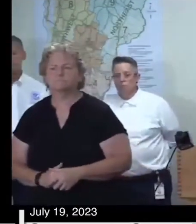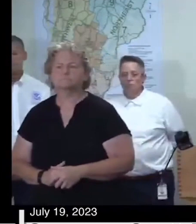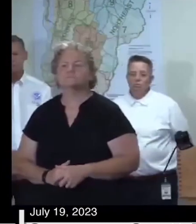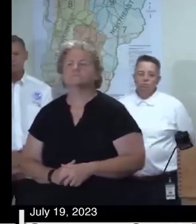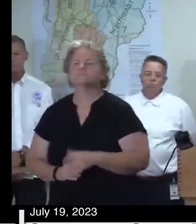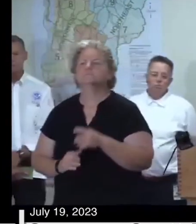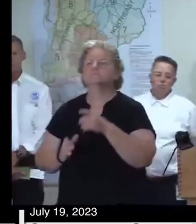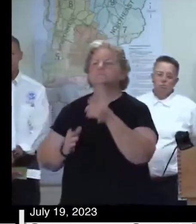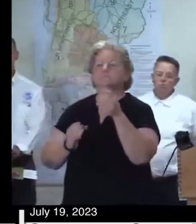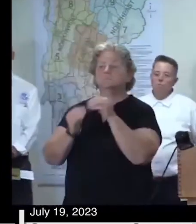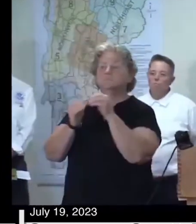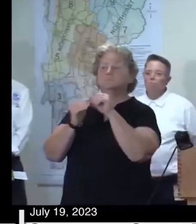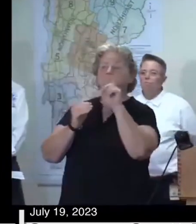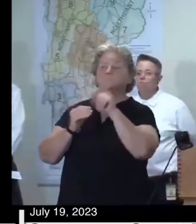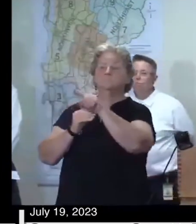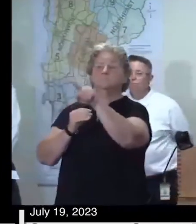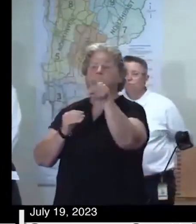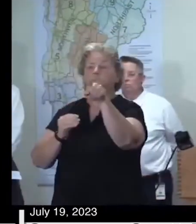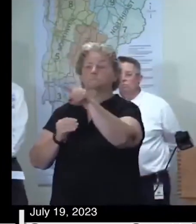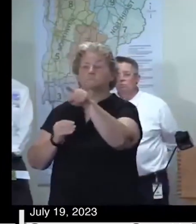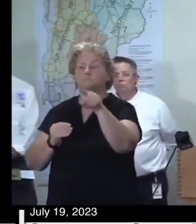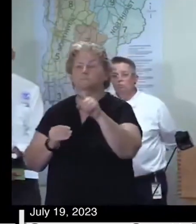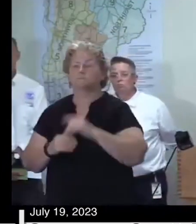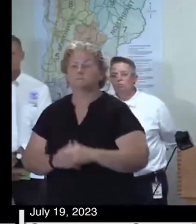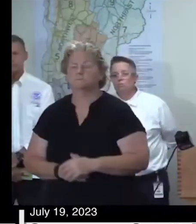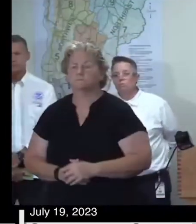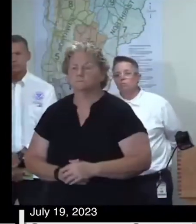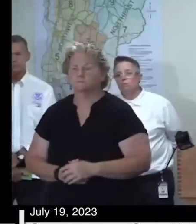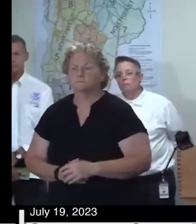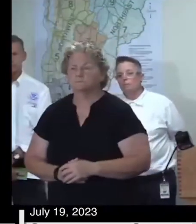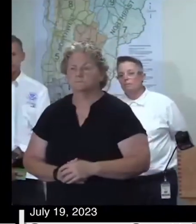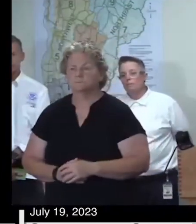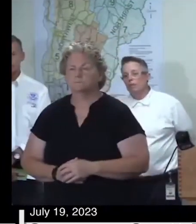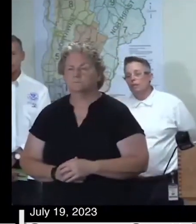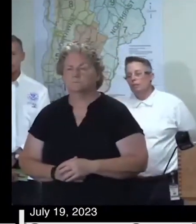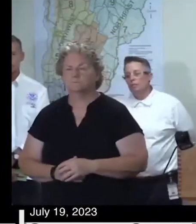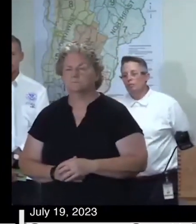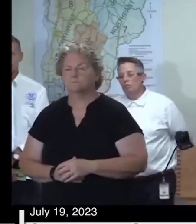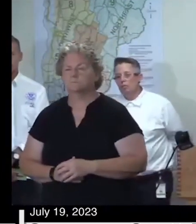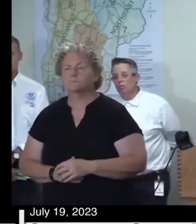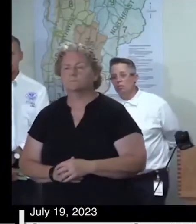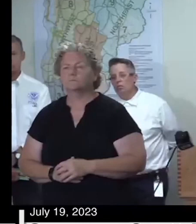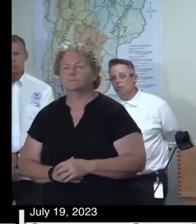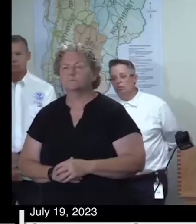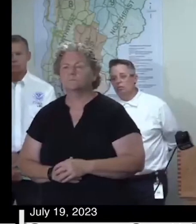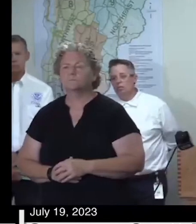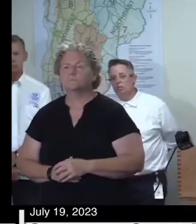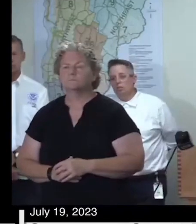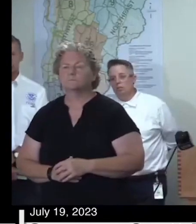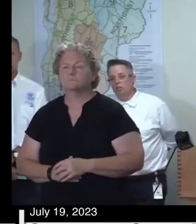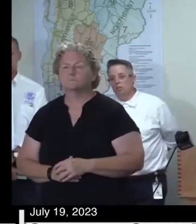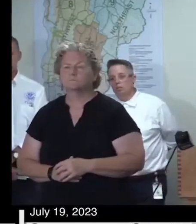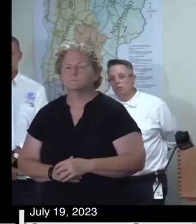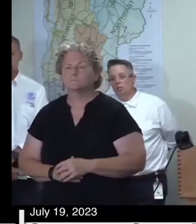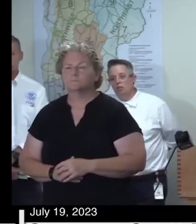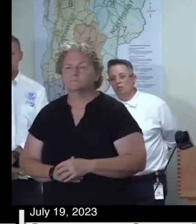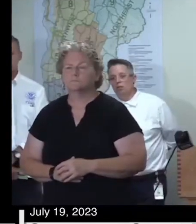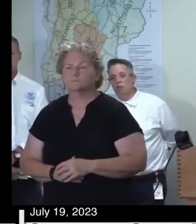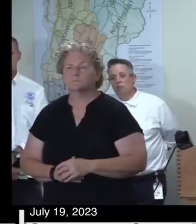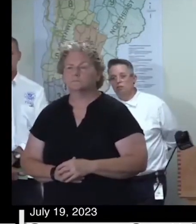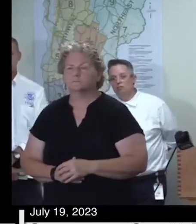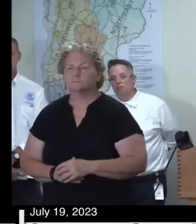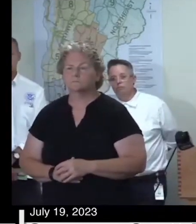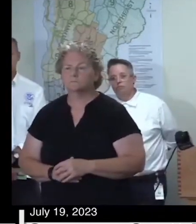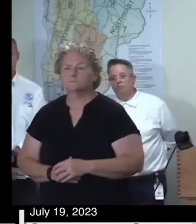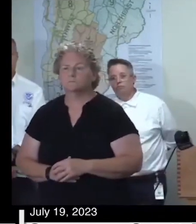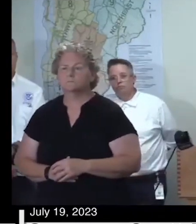farms, roads. Looking at everything from a broad perspective, I know it's still somewhat early on, but is there any type of ballpark number on just the total financial impacts and